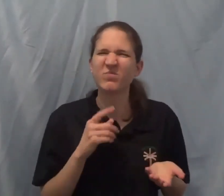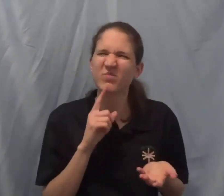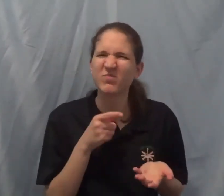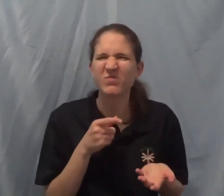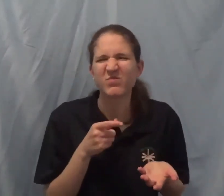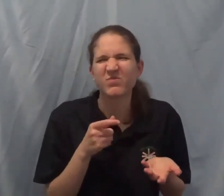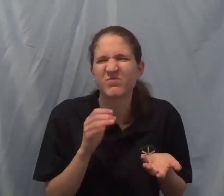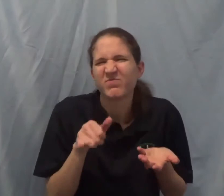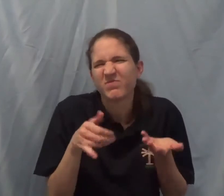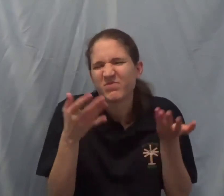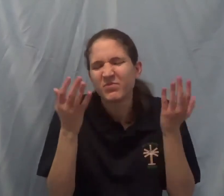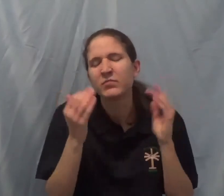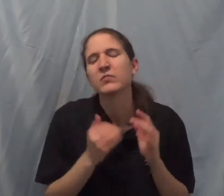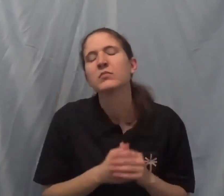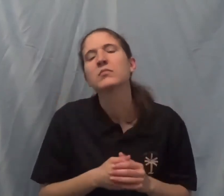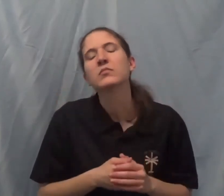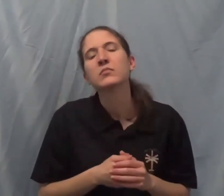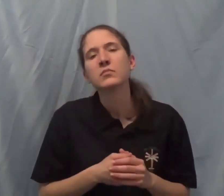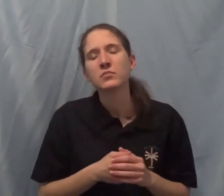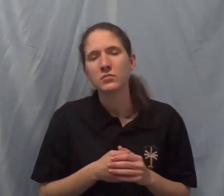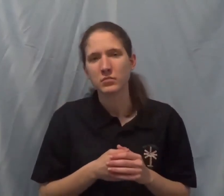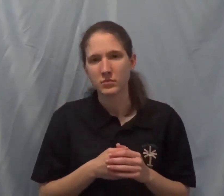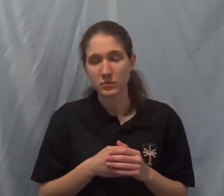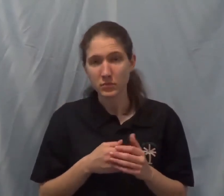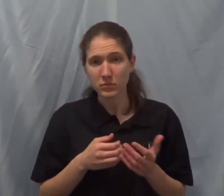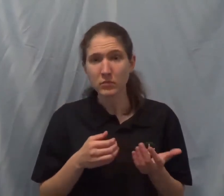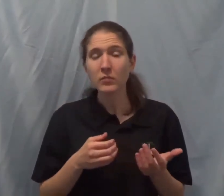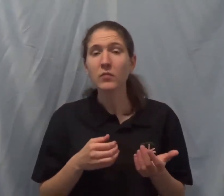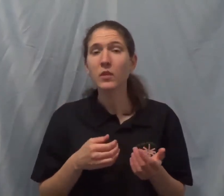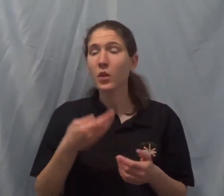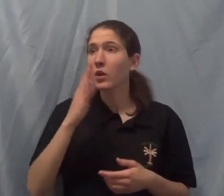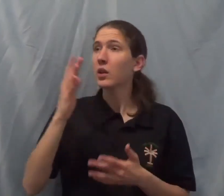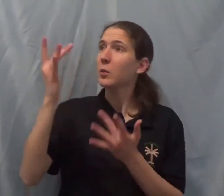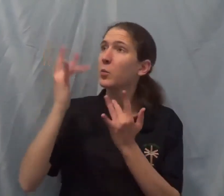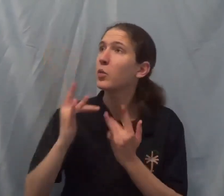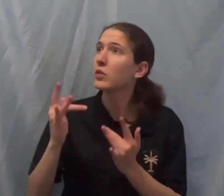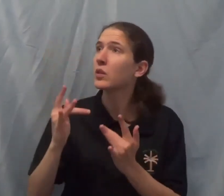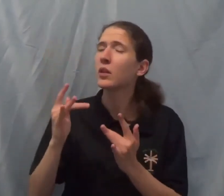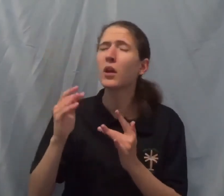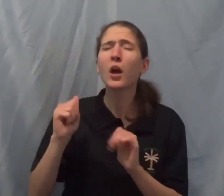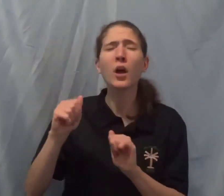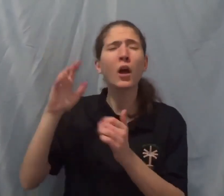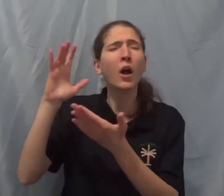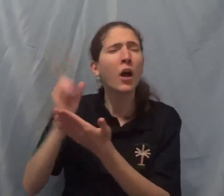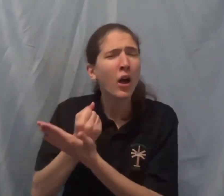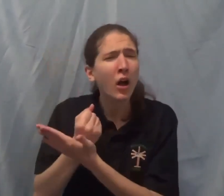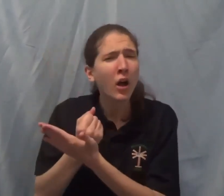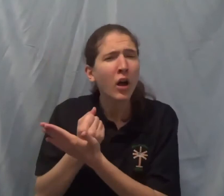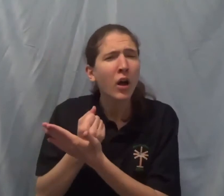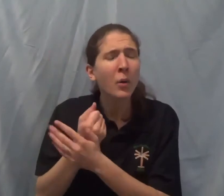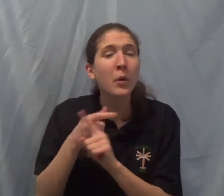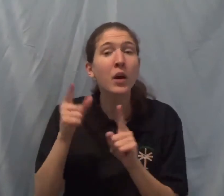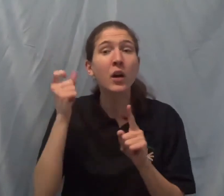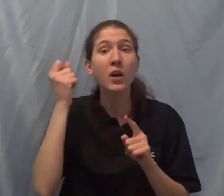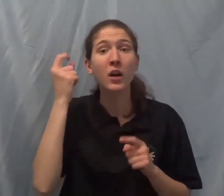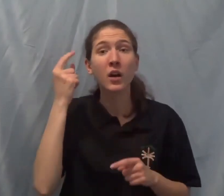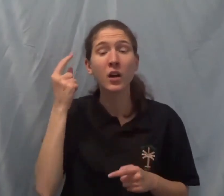a pipeline from that reservoir that is at the foot of the cross, and the resurrected Jesus is waiting in